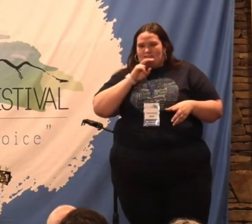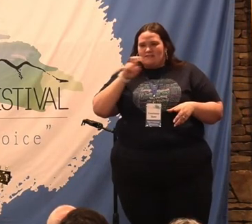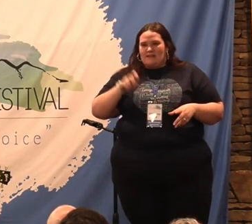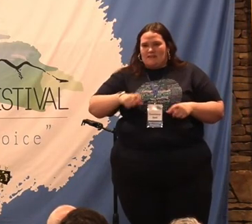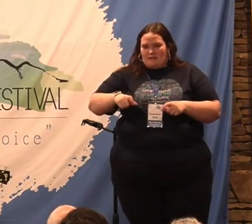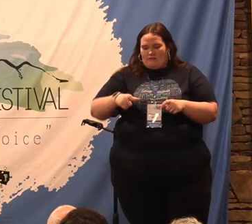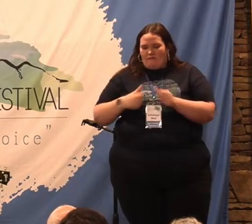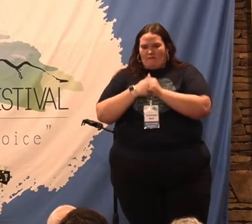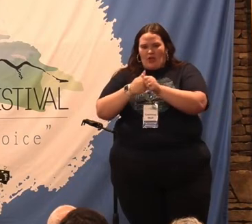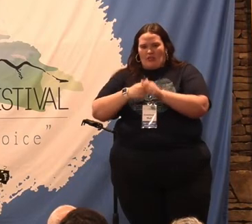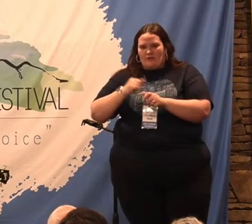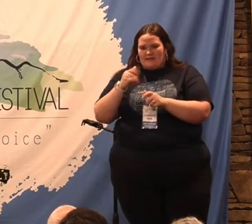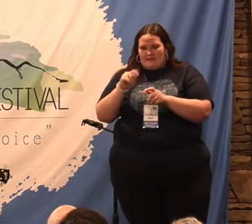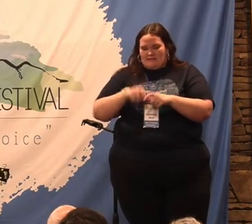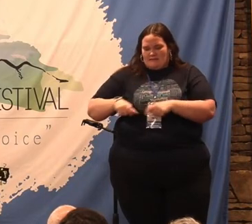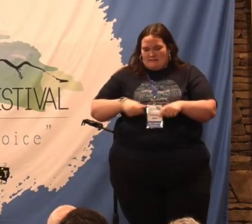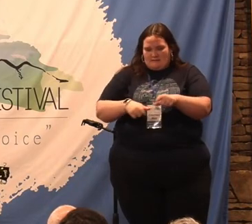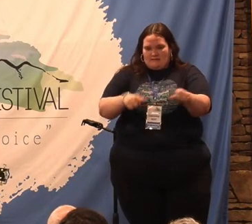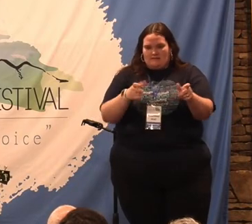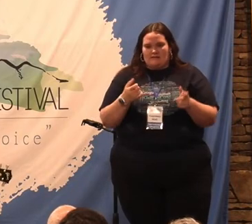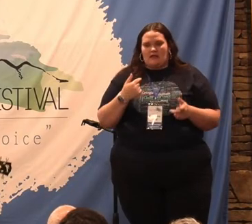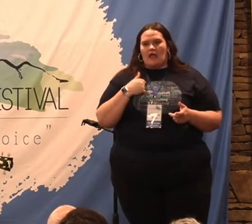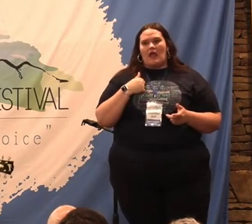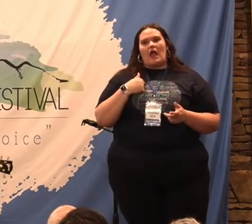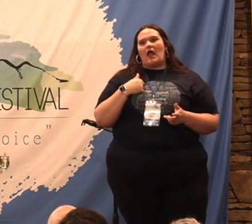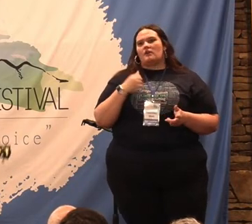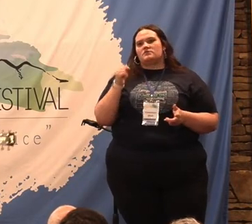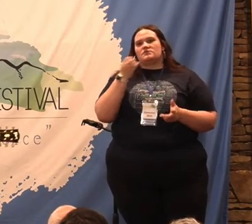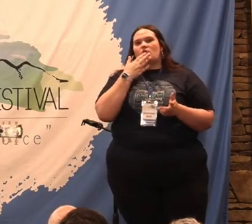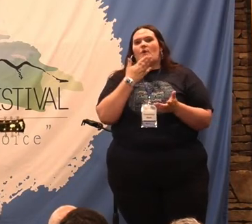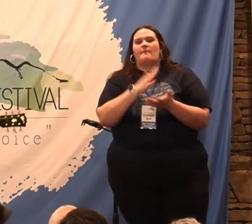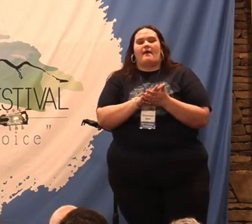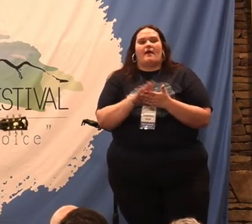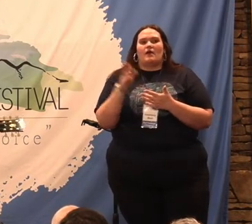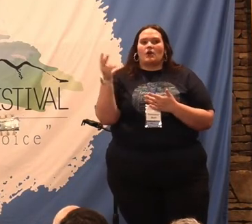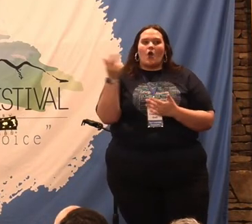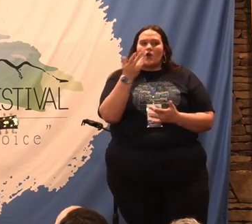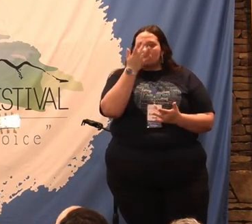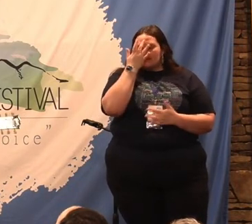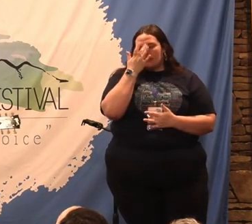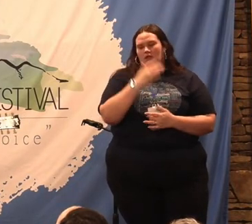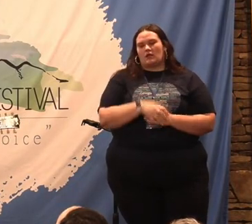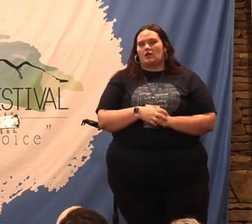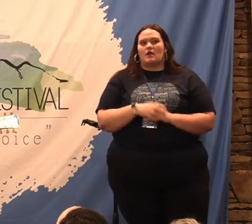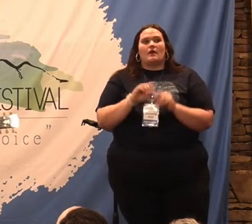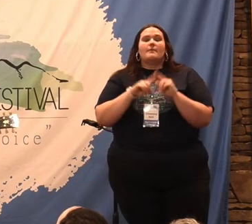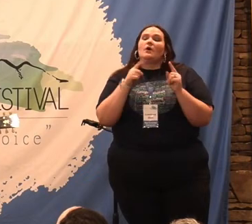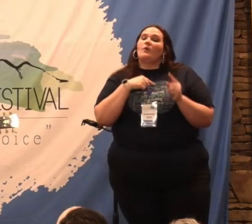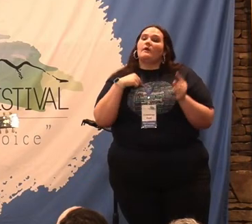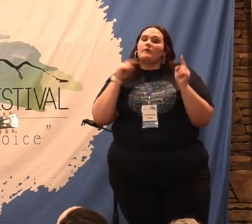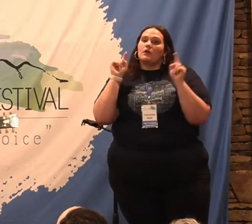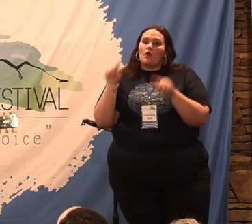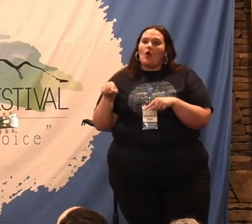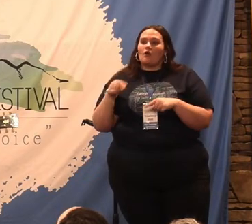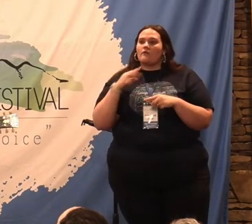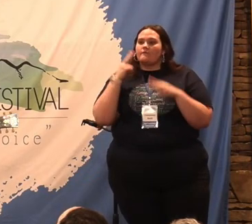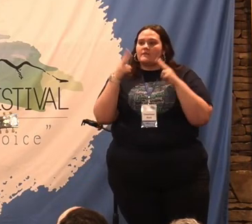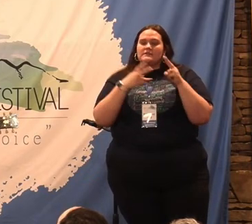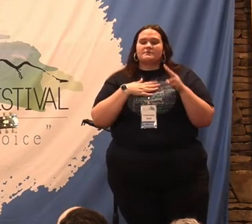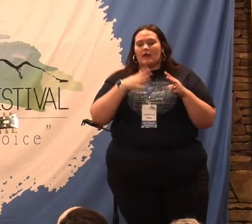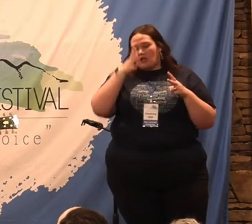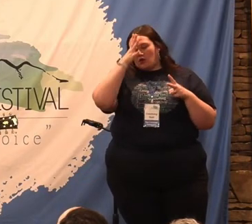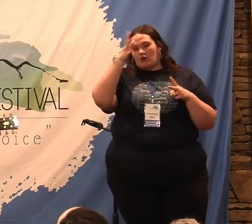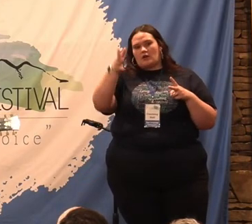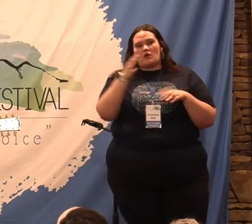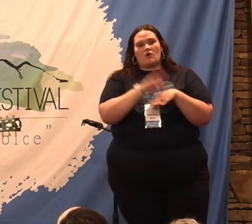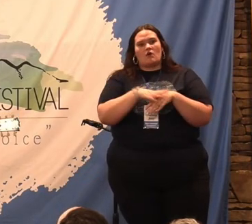bulldozer. It was, and I'd get car sick, oh, it was awful. But we'd go down there and see my granddaddy on the 4th of July,